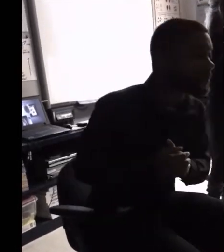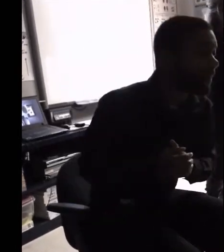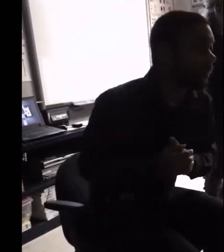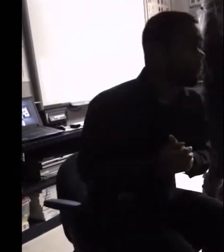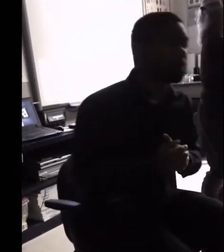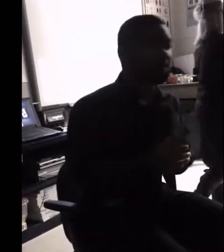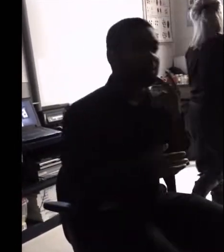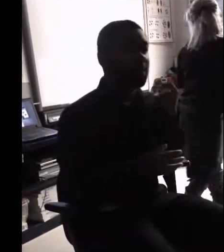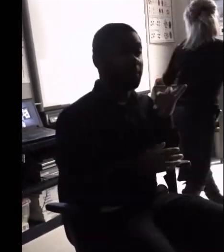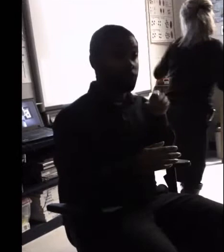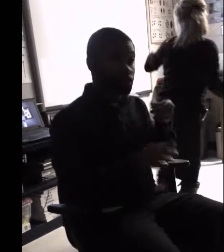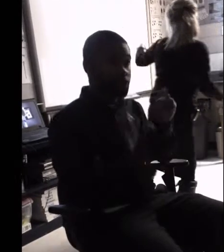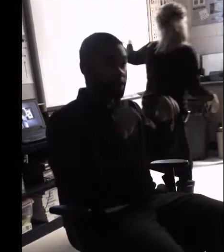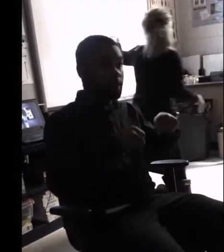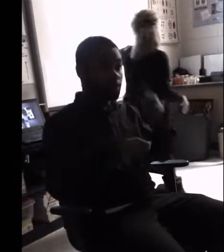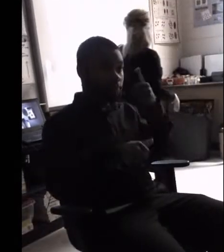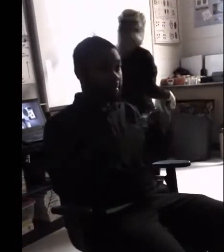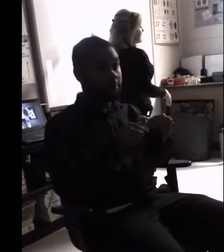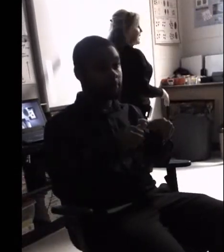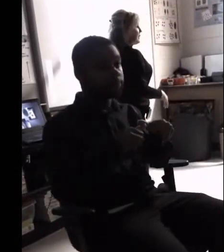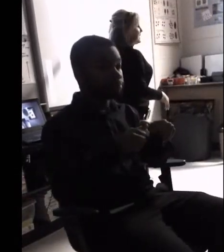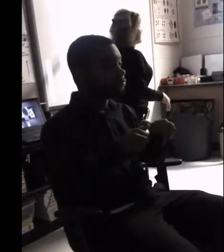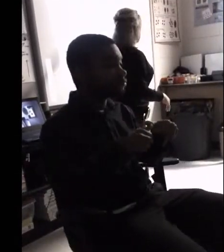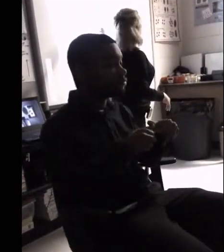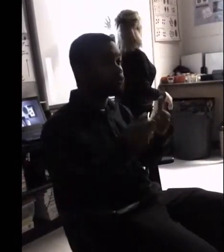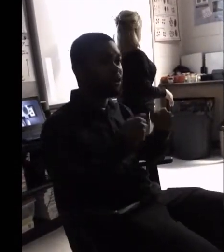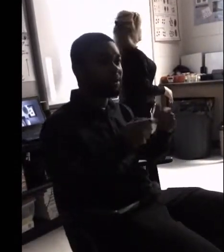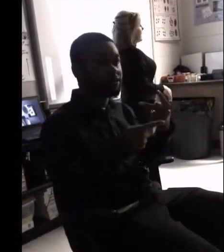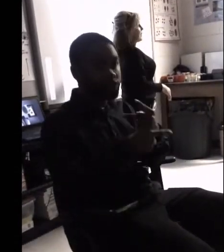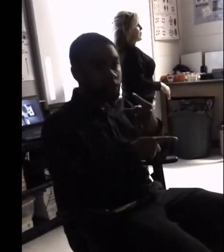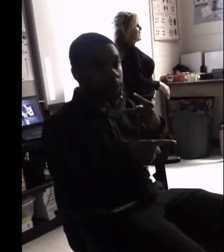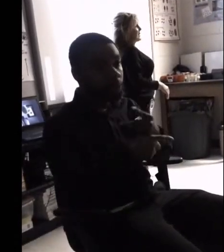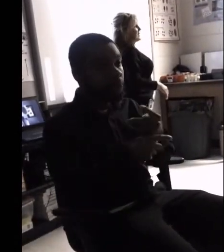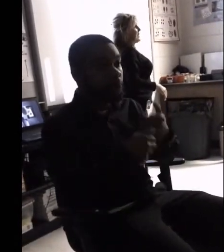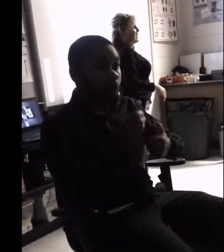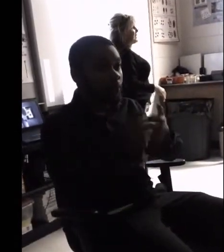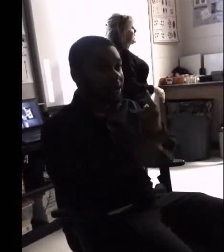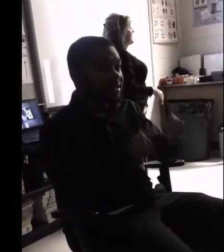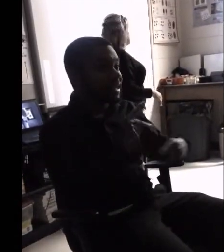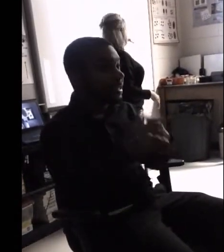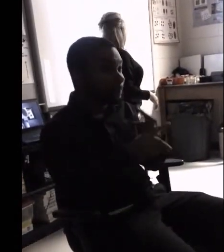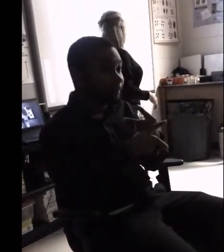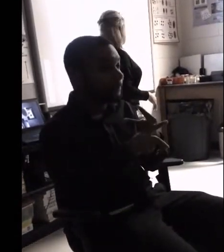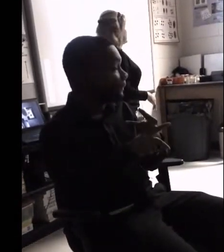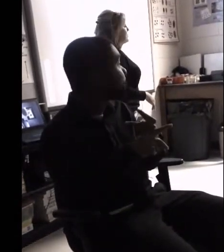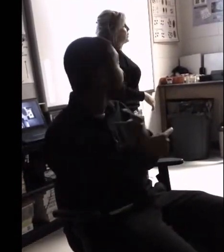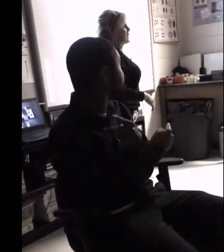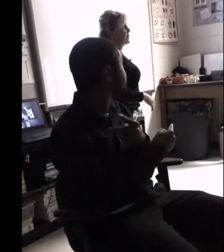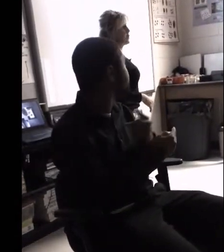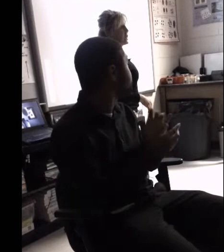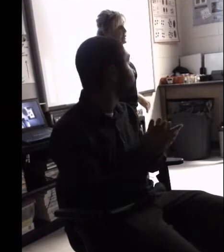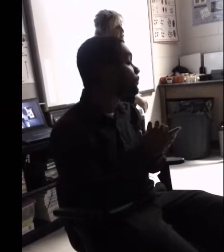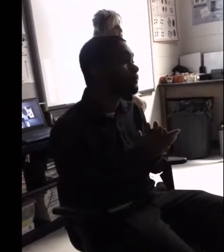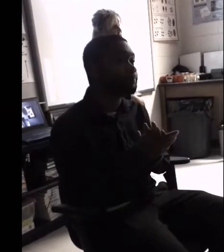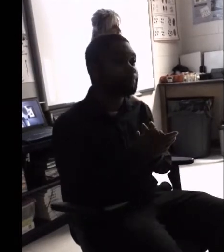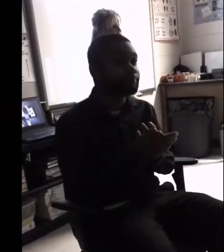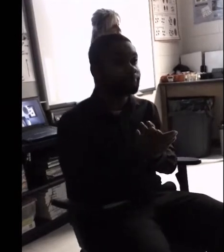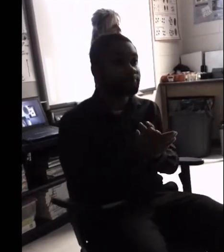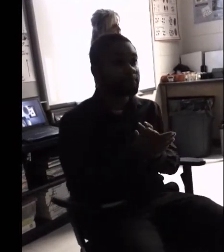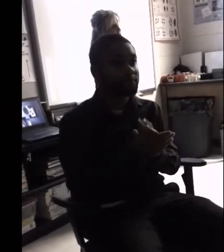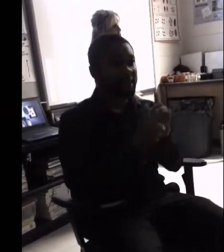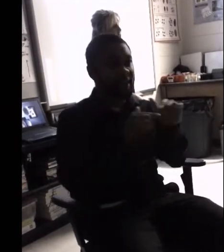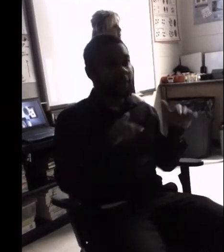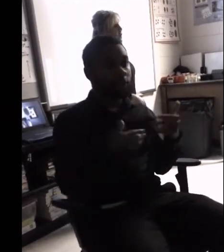what we talked about by trying to determine what type this is, what type of processing this is, and what type of processing this